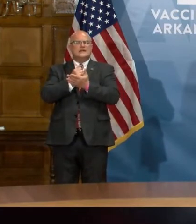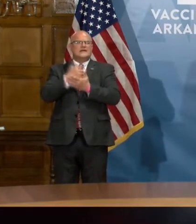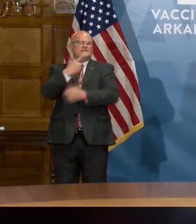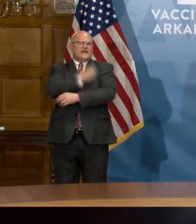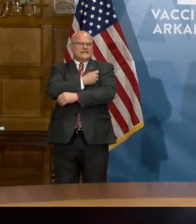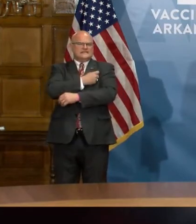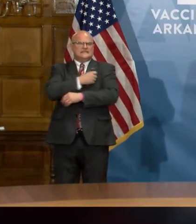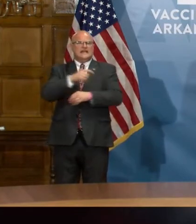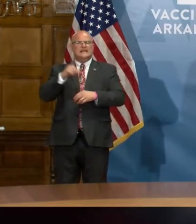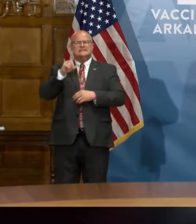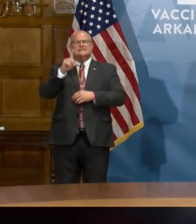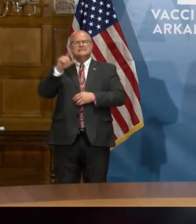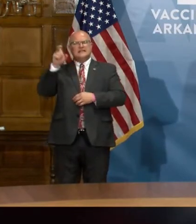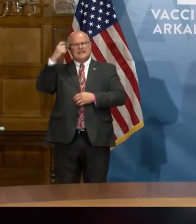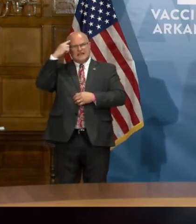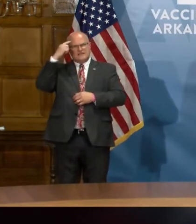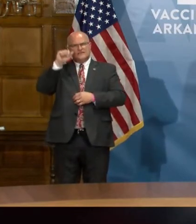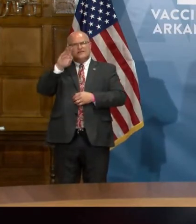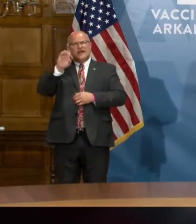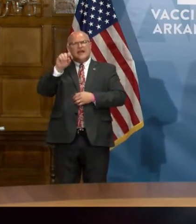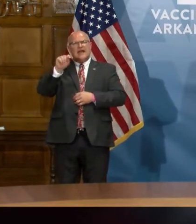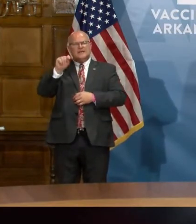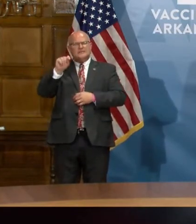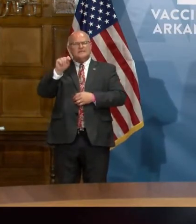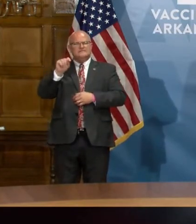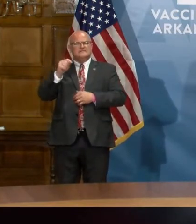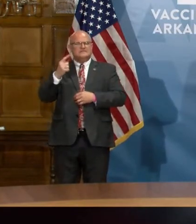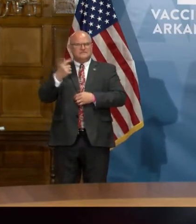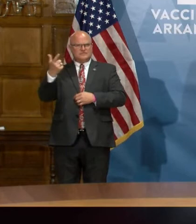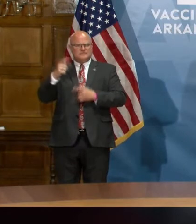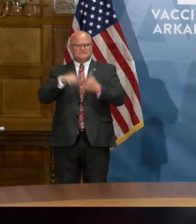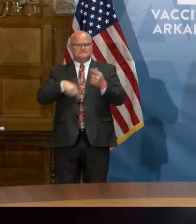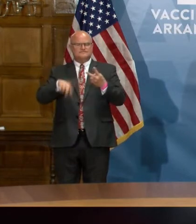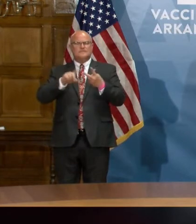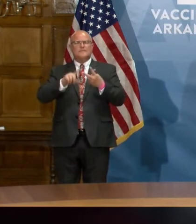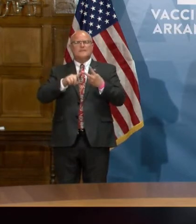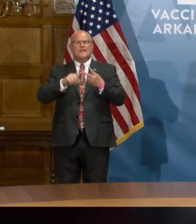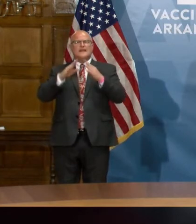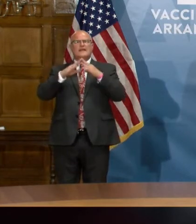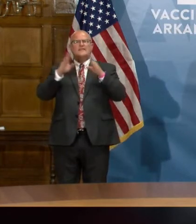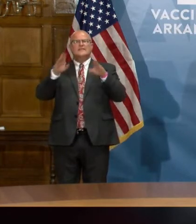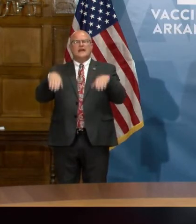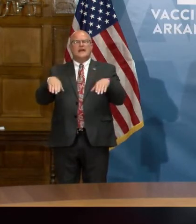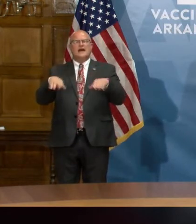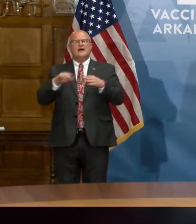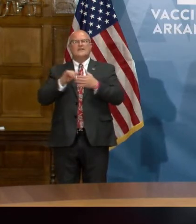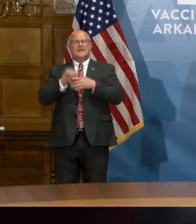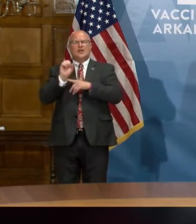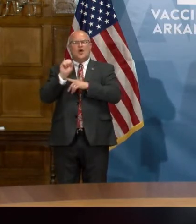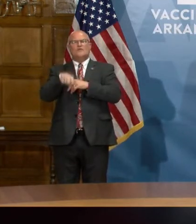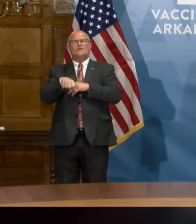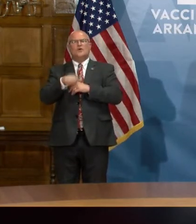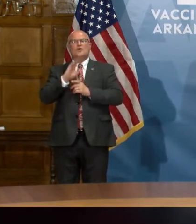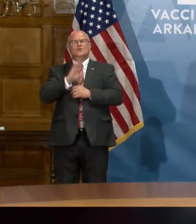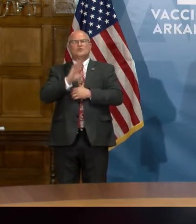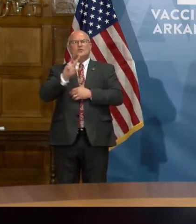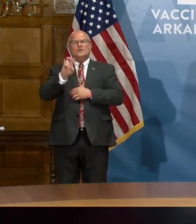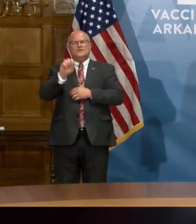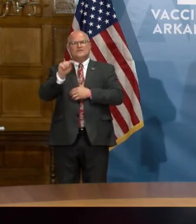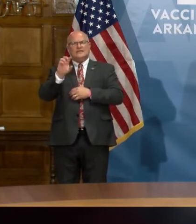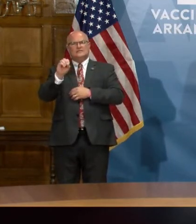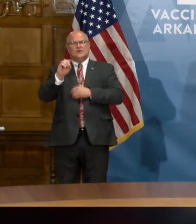as Governor Abbott just did? My second question is regarding the House that just overrode your